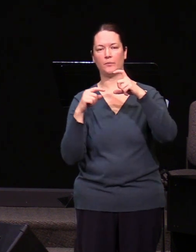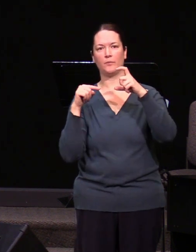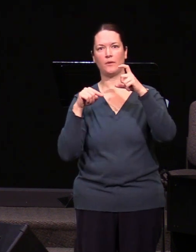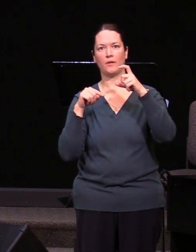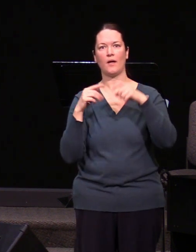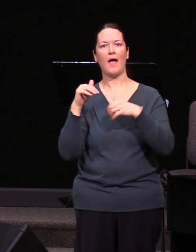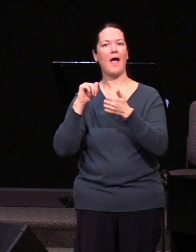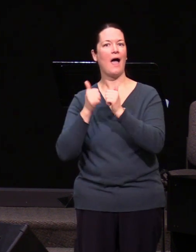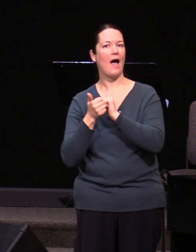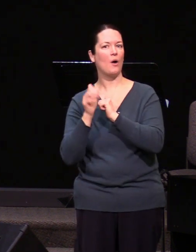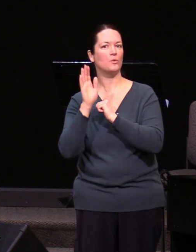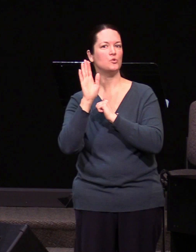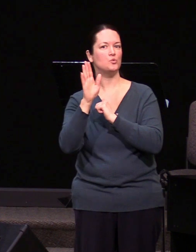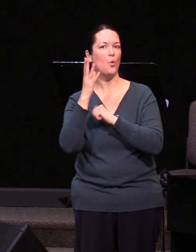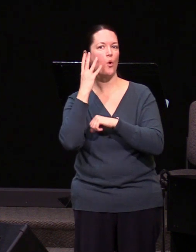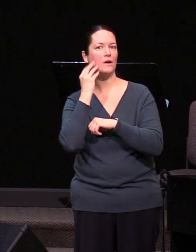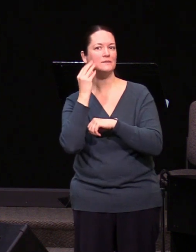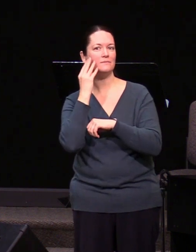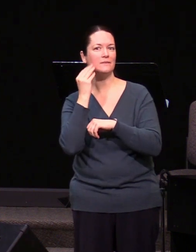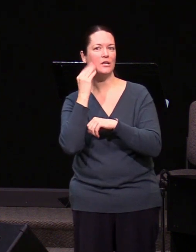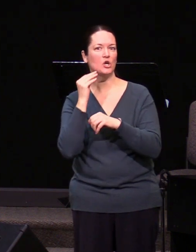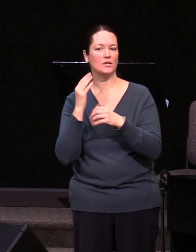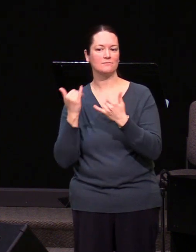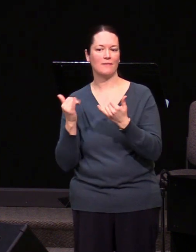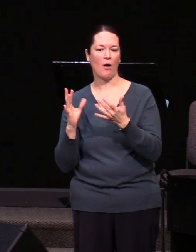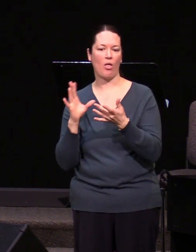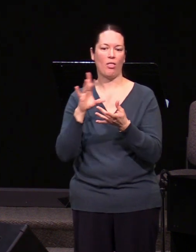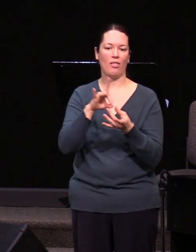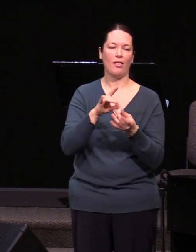your experiences led you to this point?